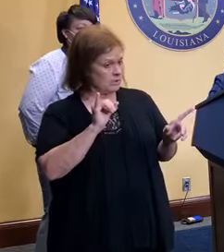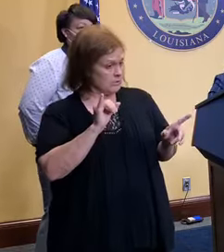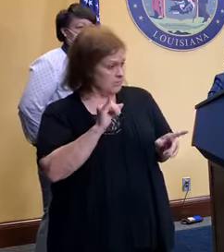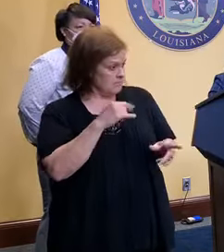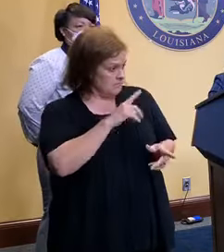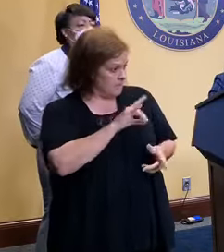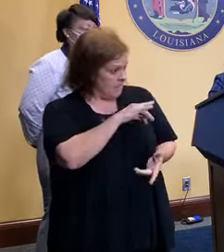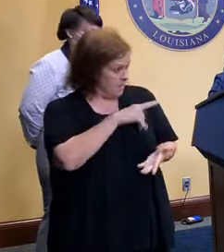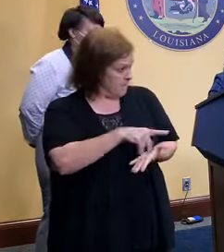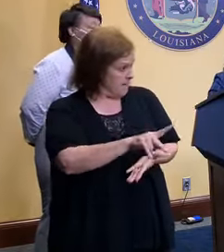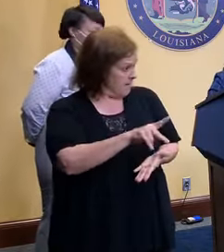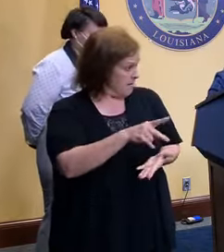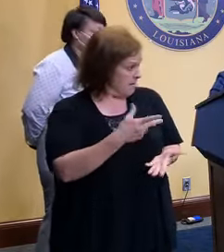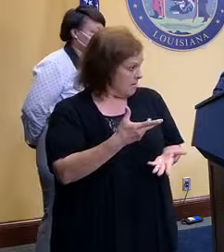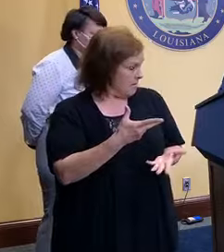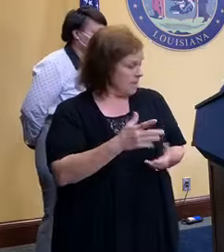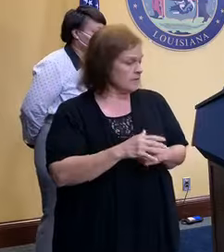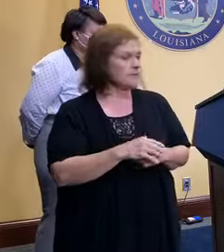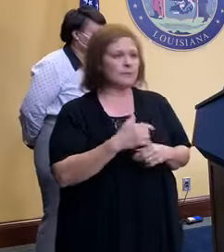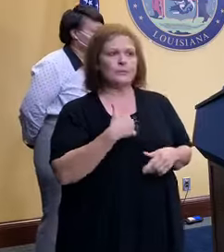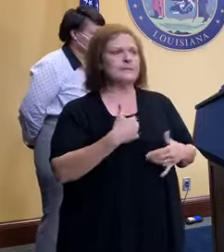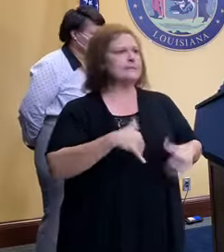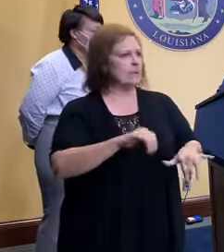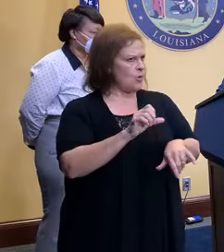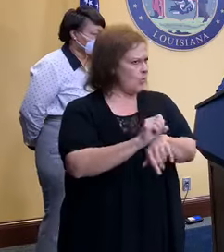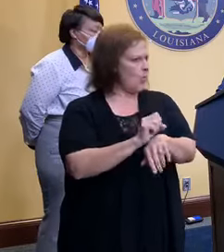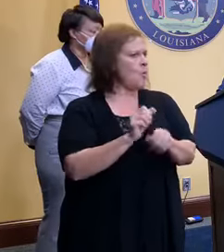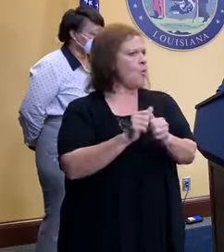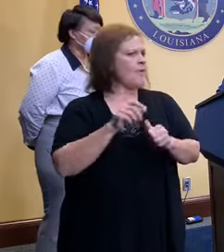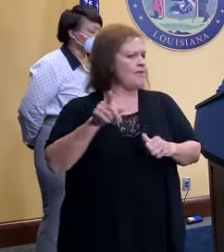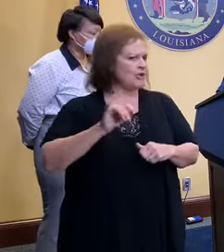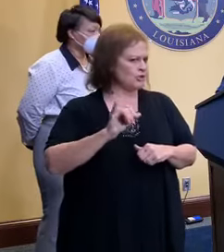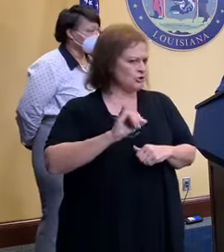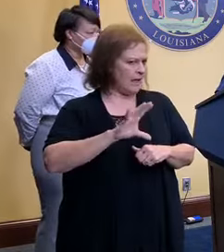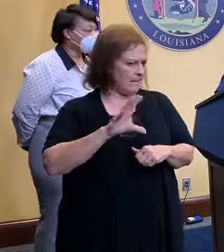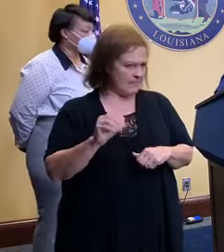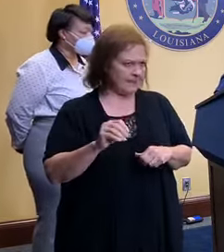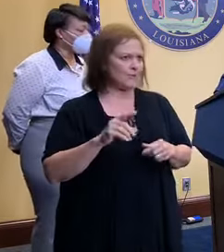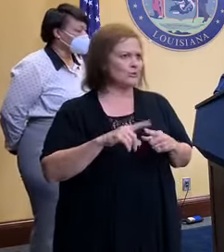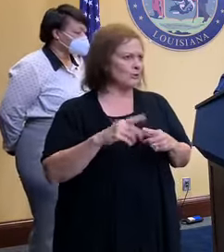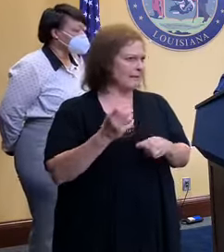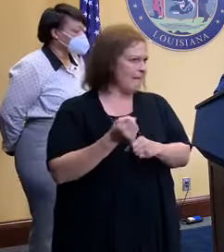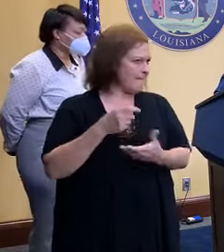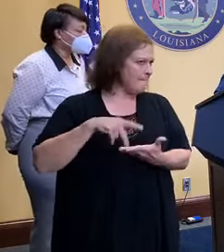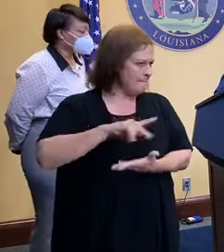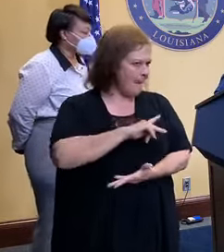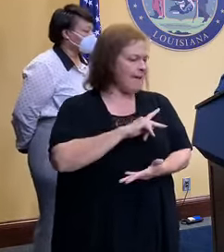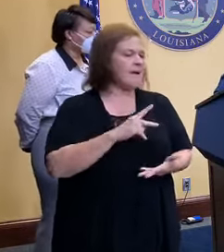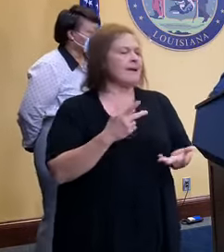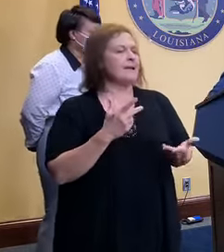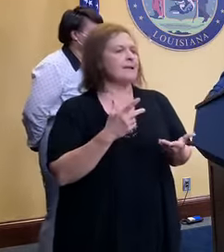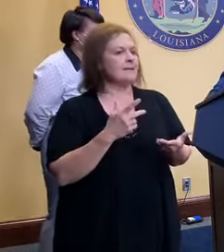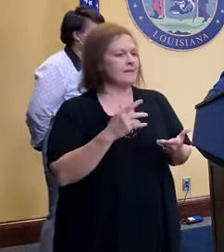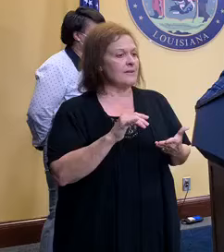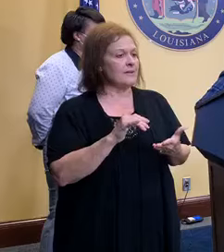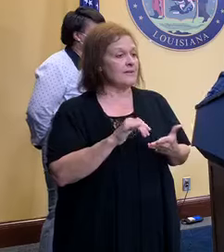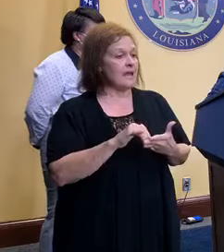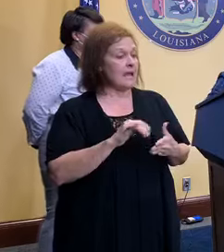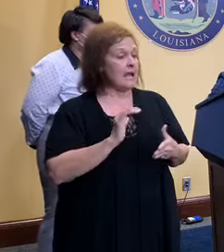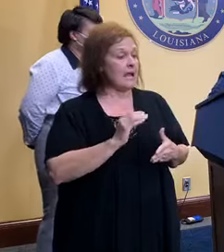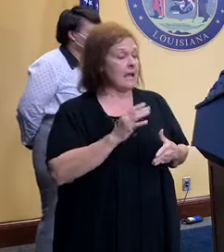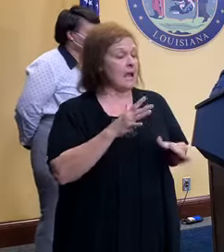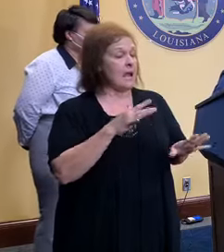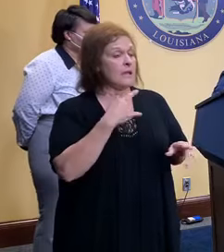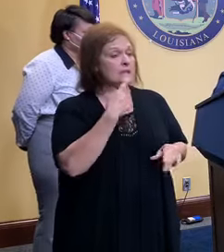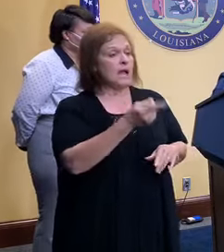out all the way? We're still working with our insurance provider to settle our claim. The outstanding systems, or I'll